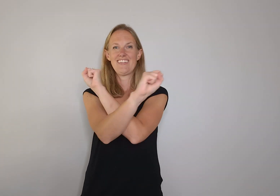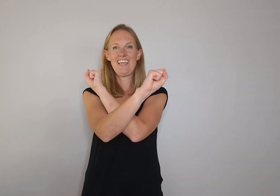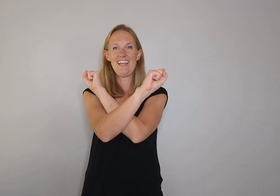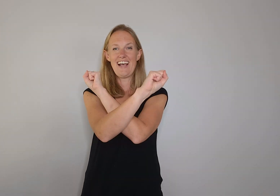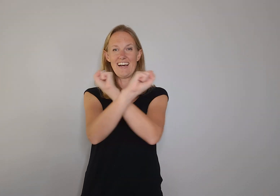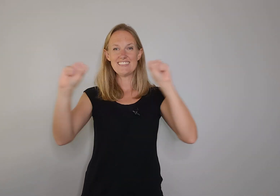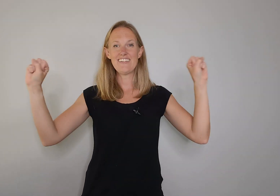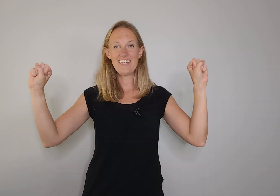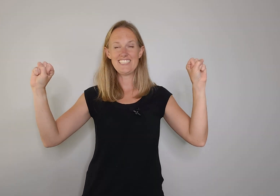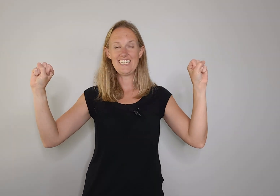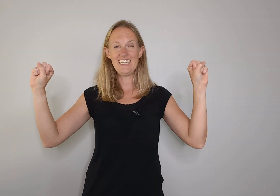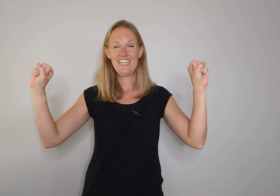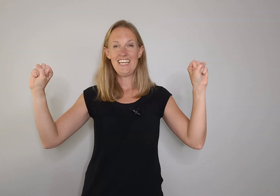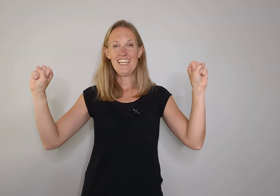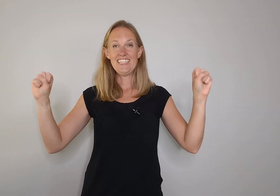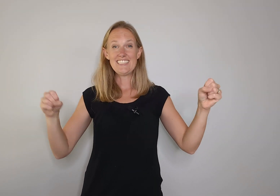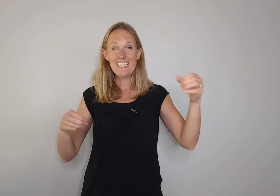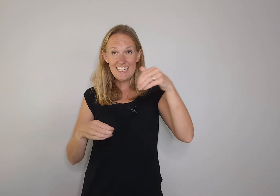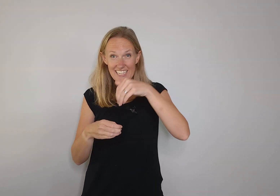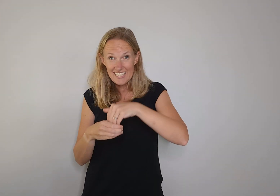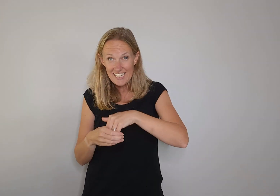Okay. Our salvation is in